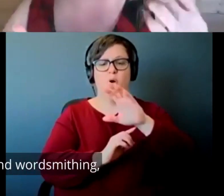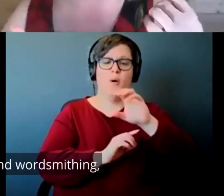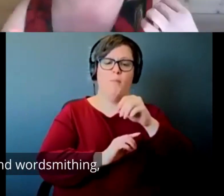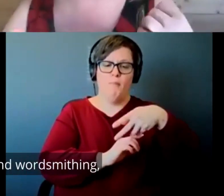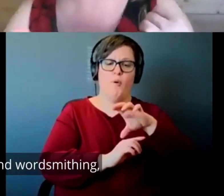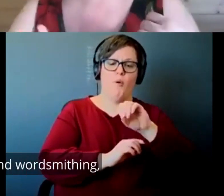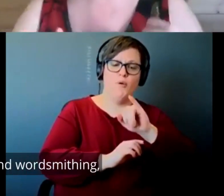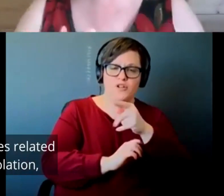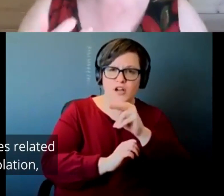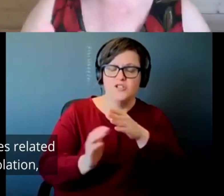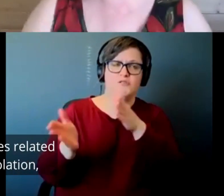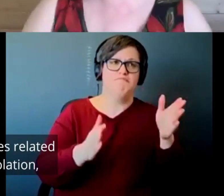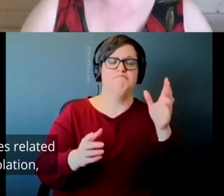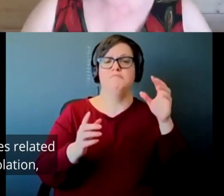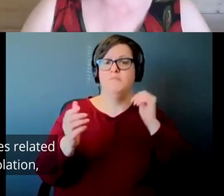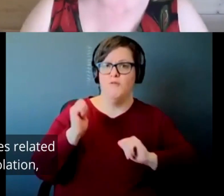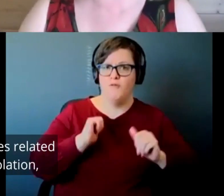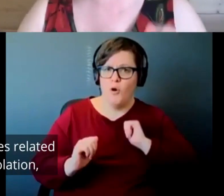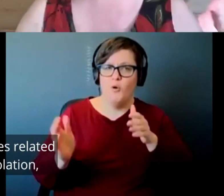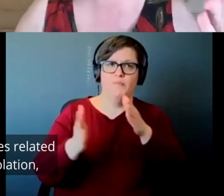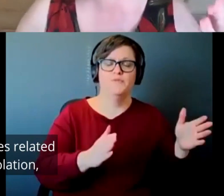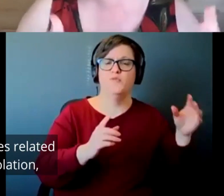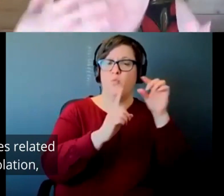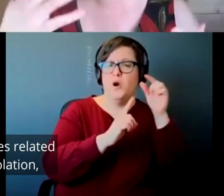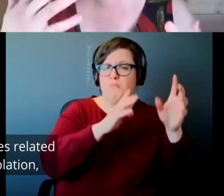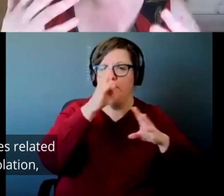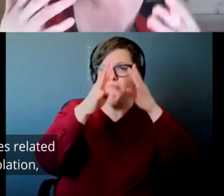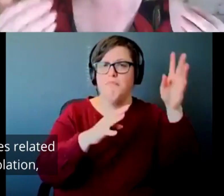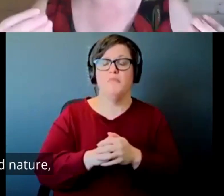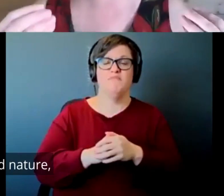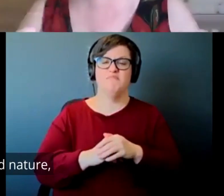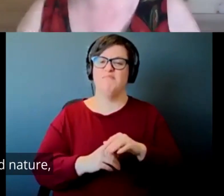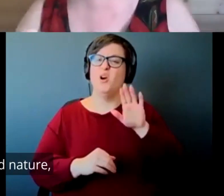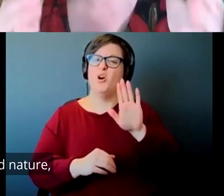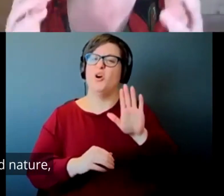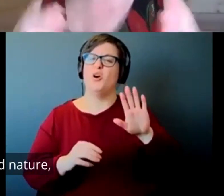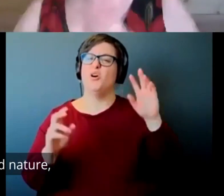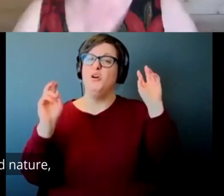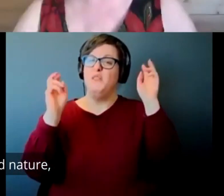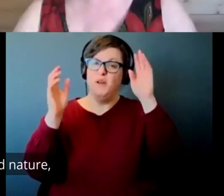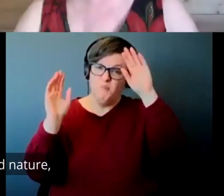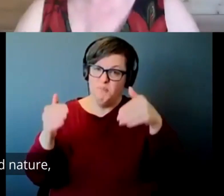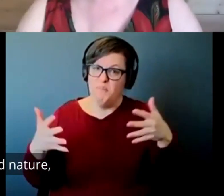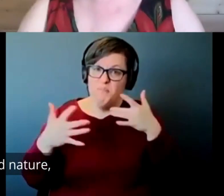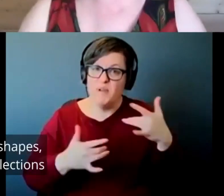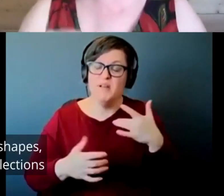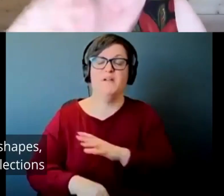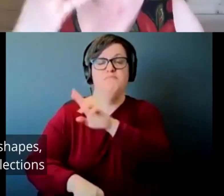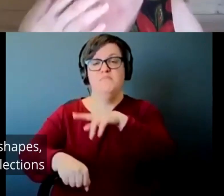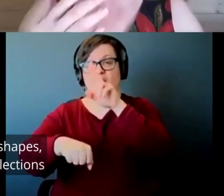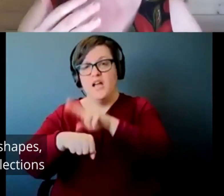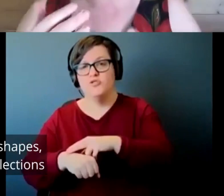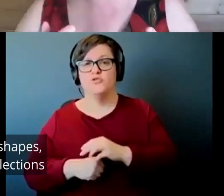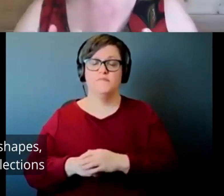and wordsmithing, she explores themes related to landscape, isolation, beauty, health, and nature,